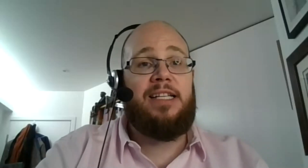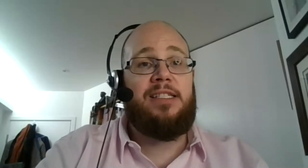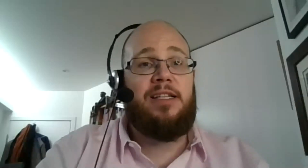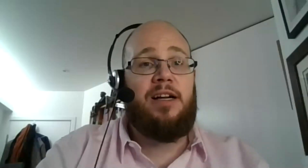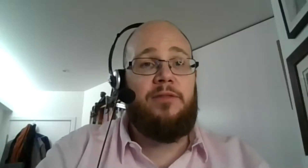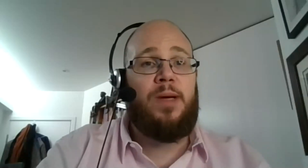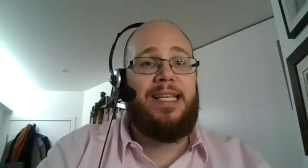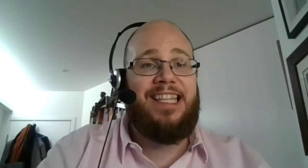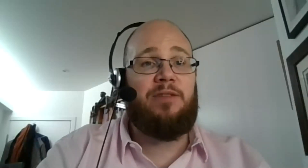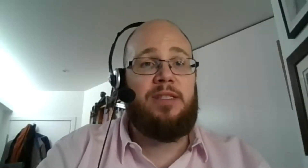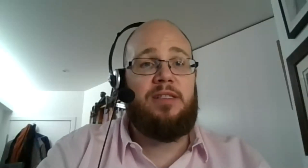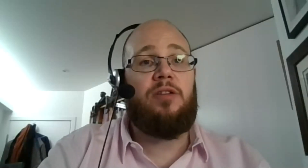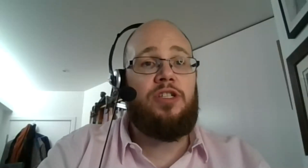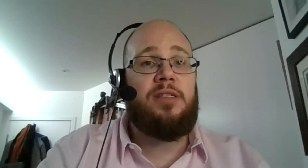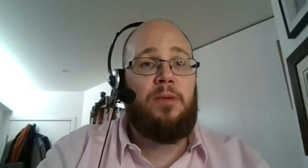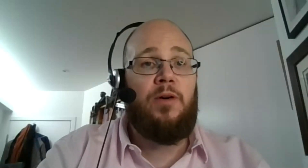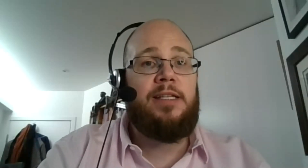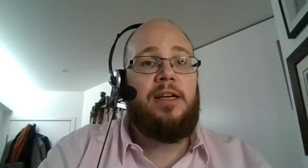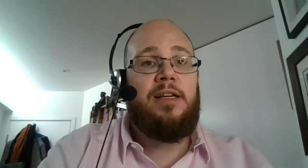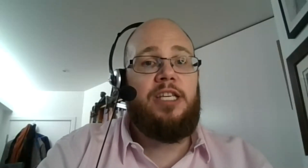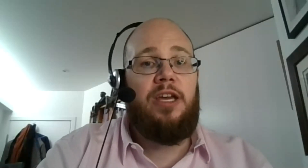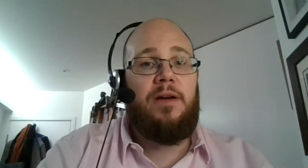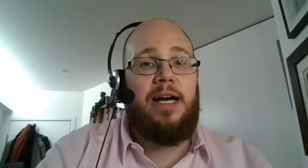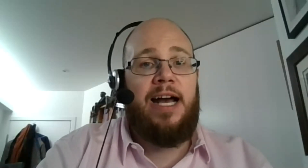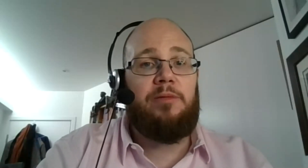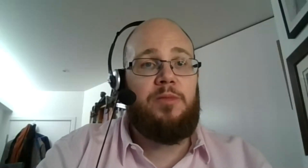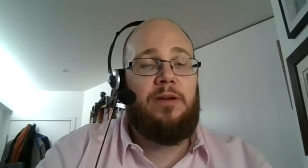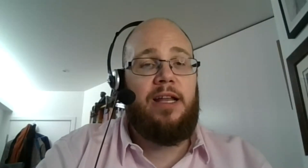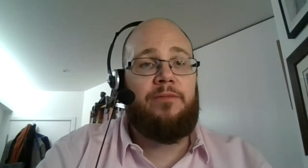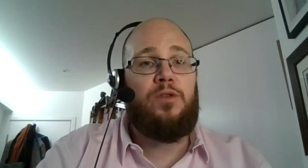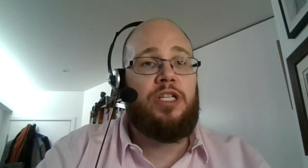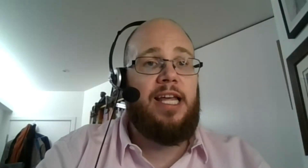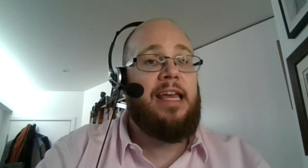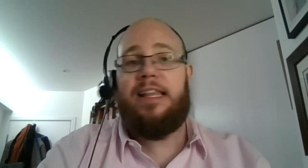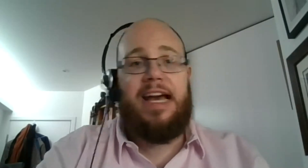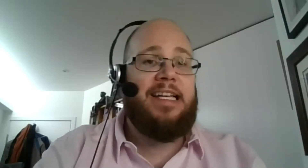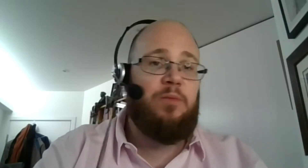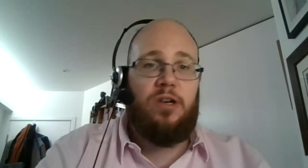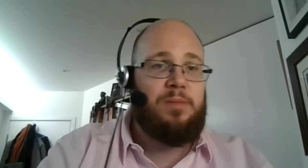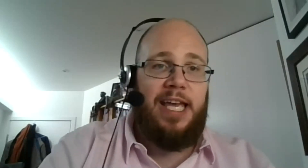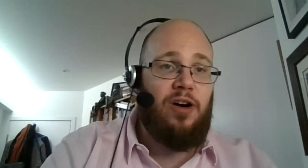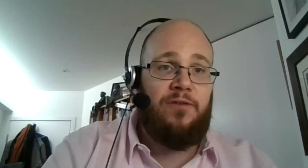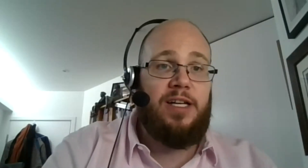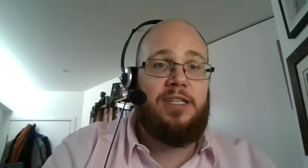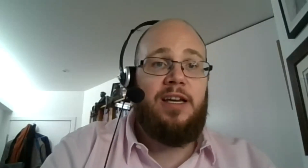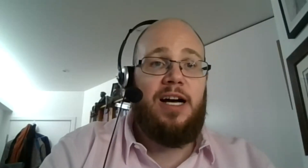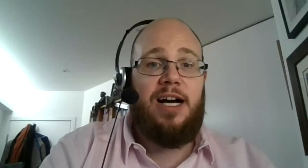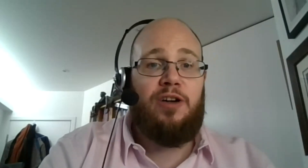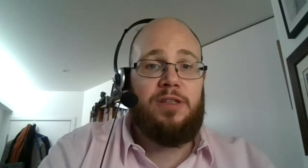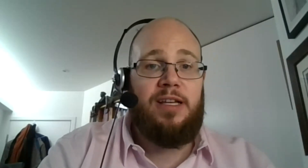kind of 20,000 soldiers deployed to help them do it. And unfortunately, that isn't what's being offered across the